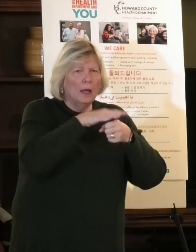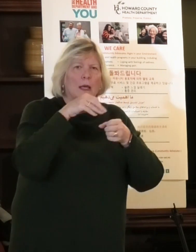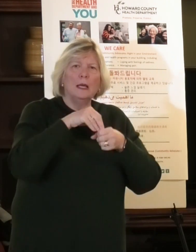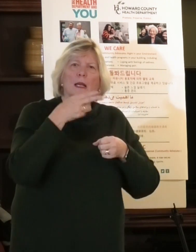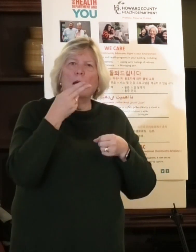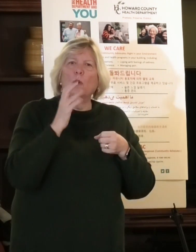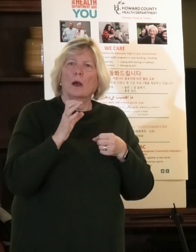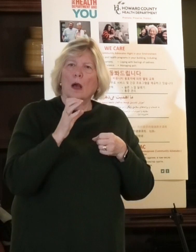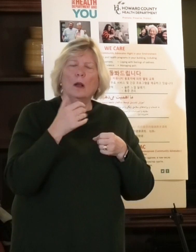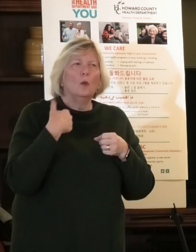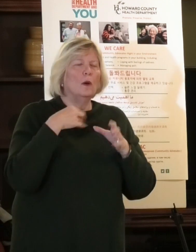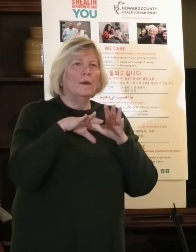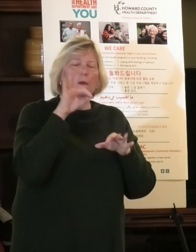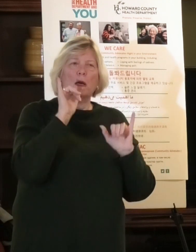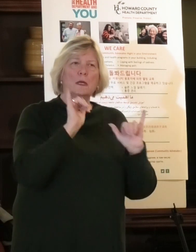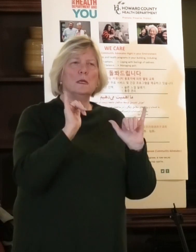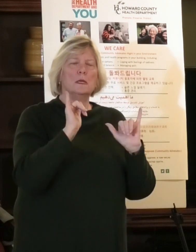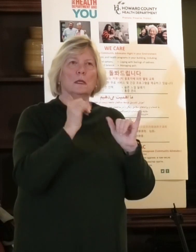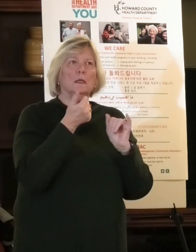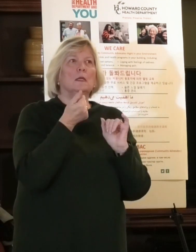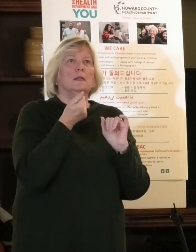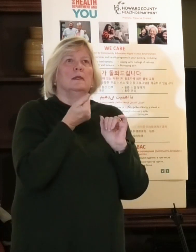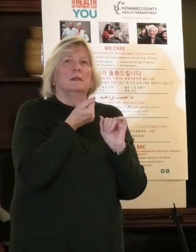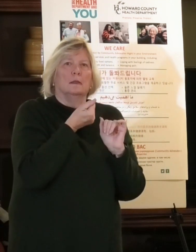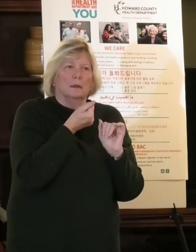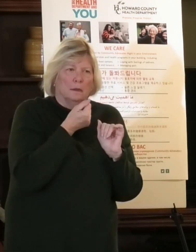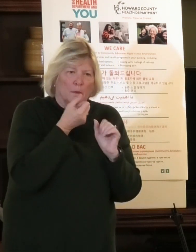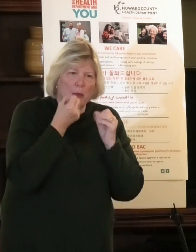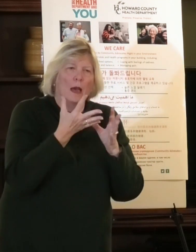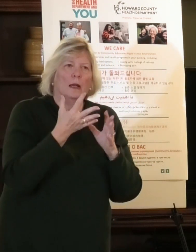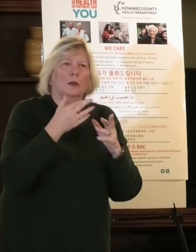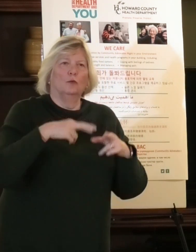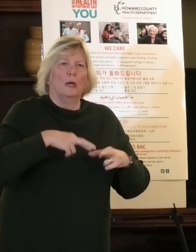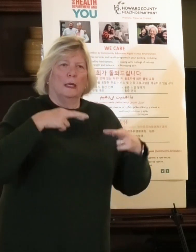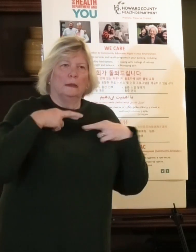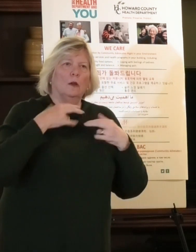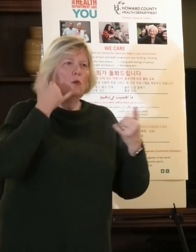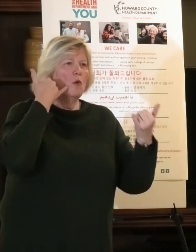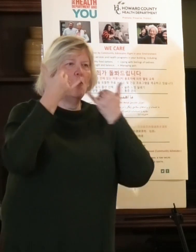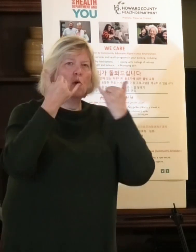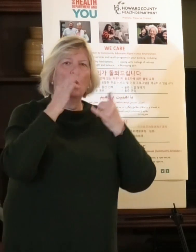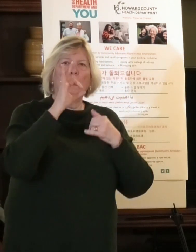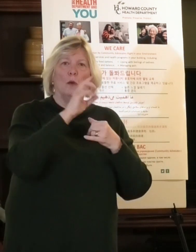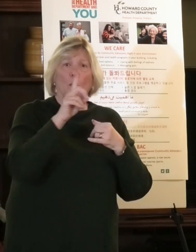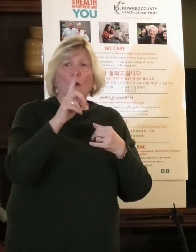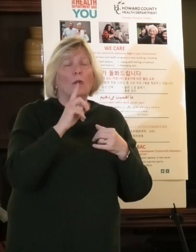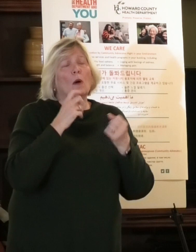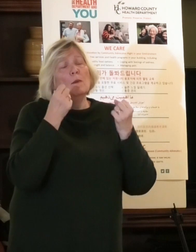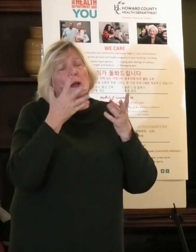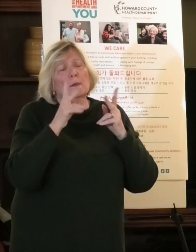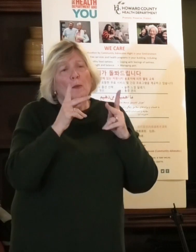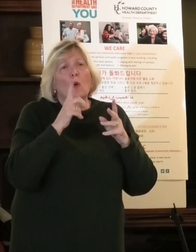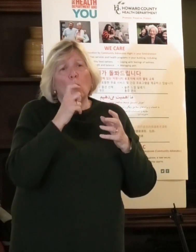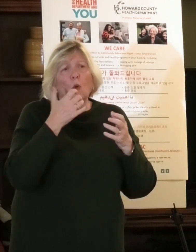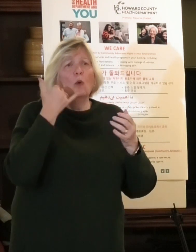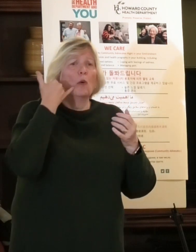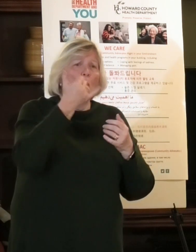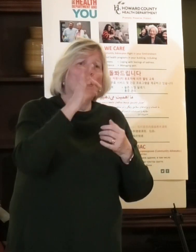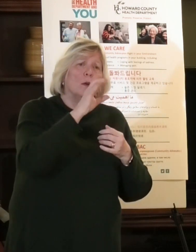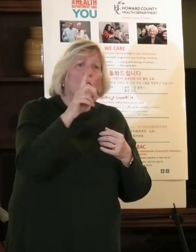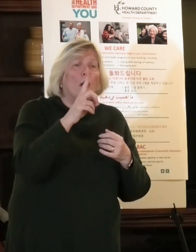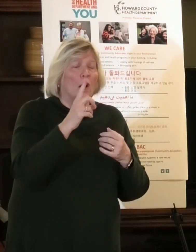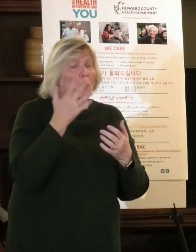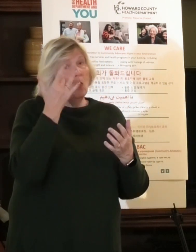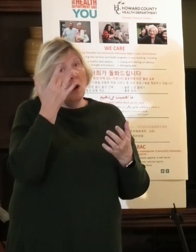calling 911, obviously a great need. I think there's very few people who want to have to call 911. It's usually because you think